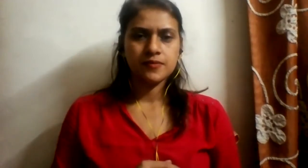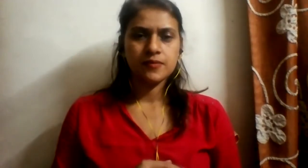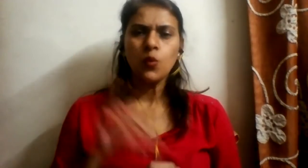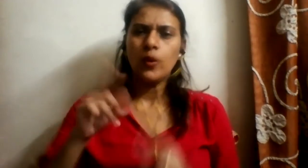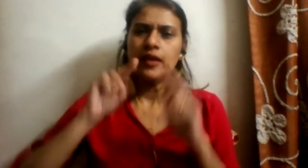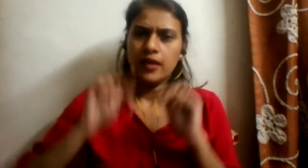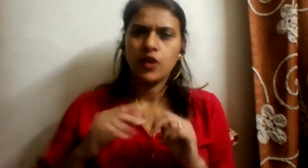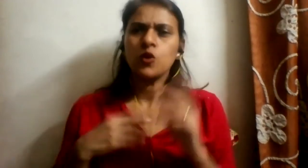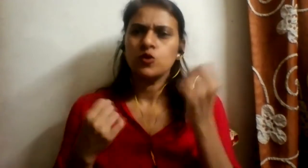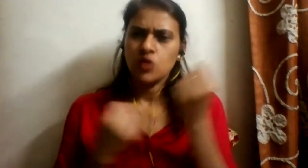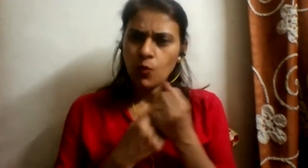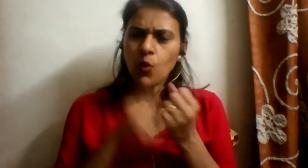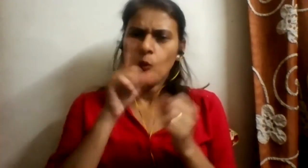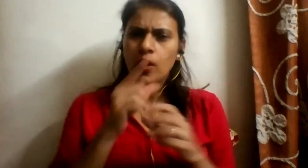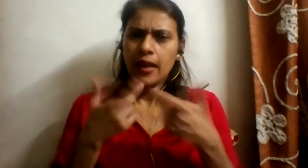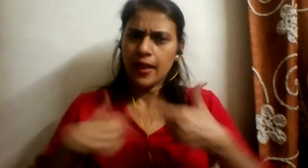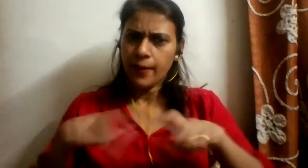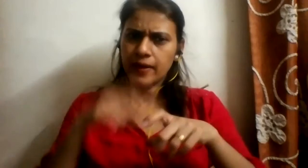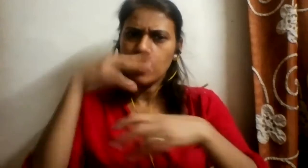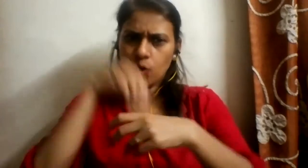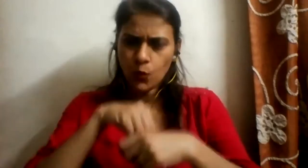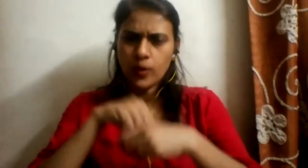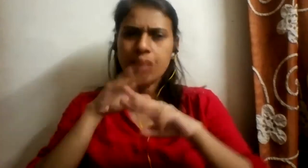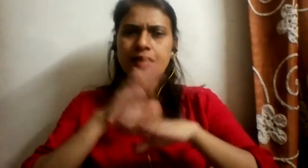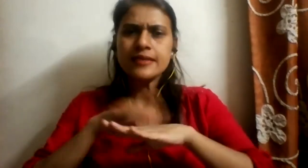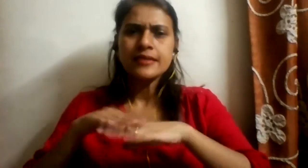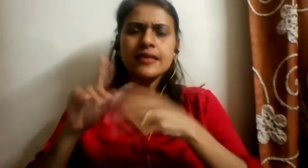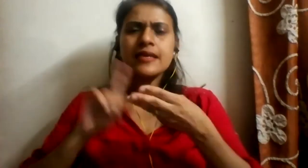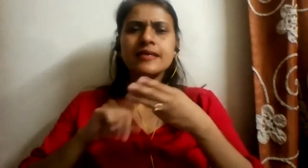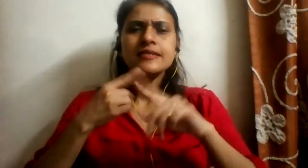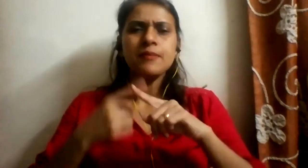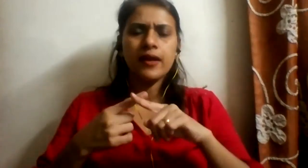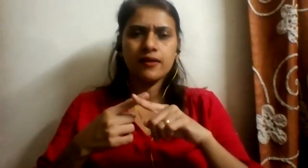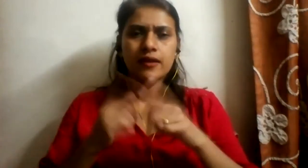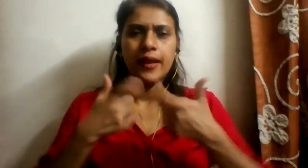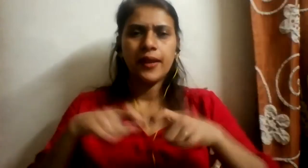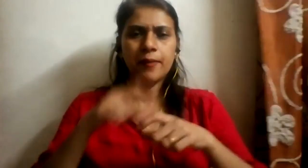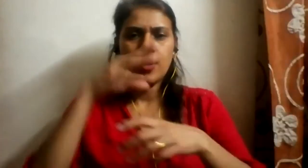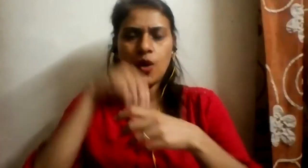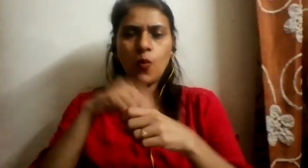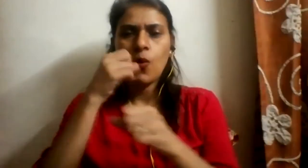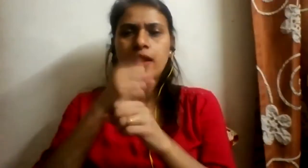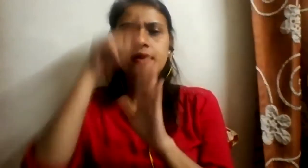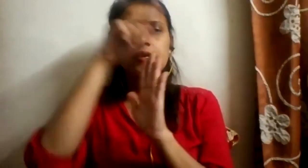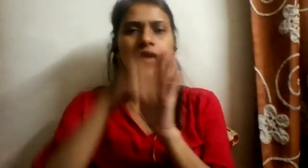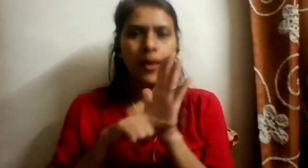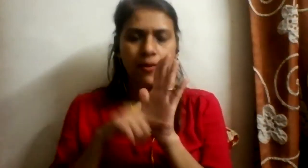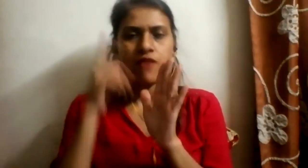to put you on that committee, expert committee, so help you, do this accessibility guideline for my ministry. And I